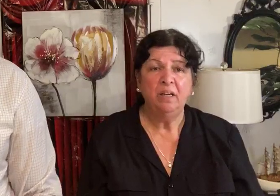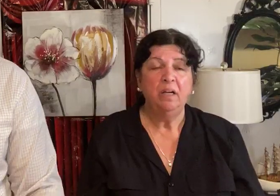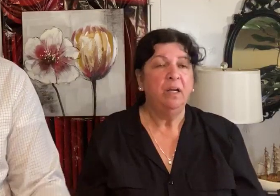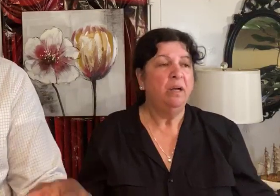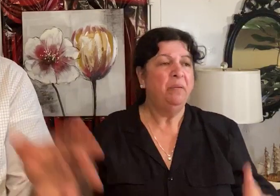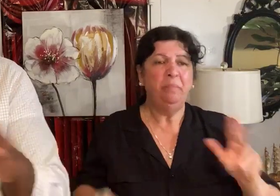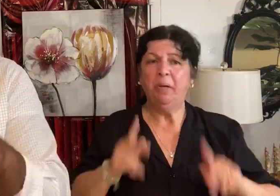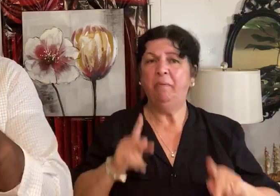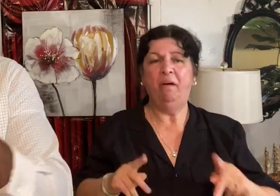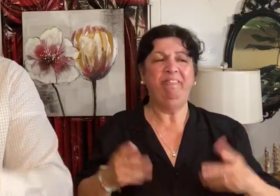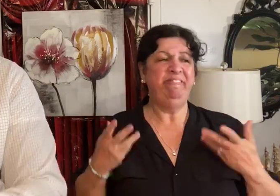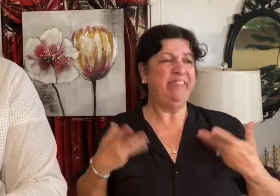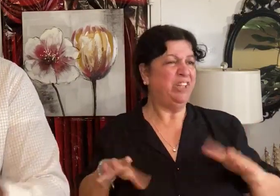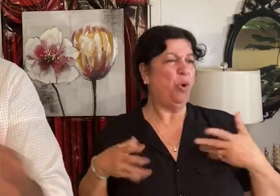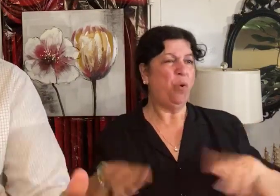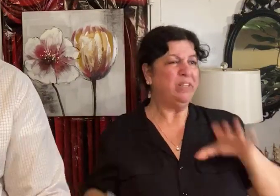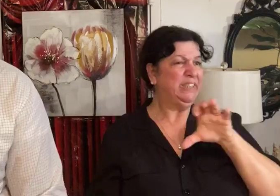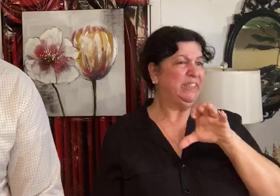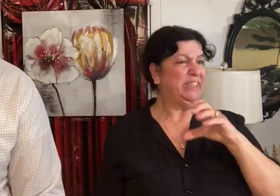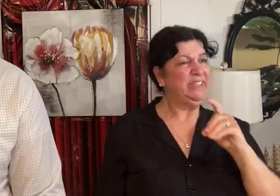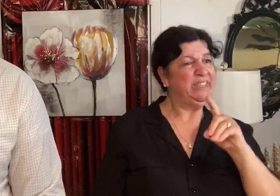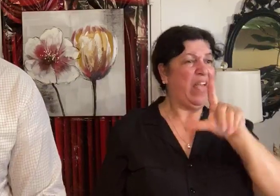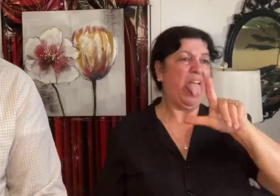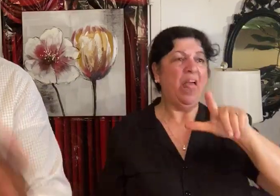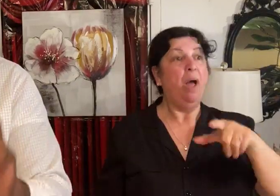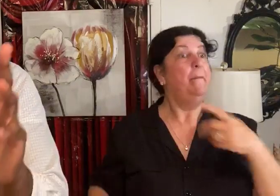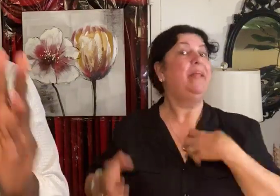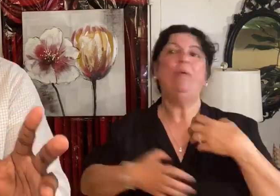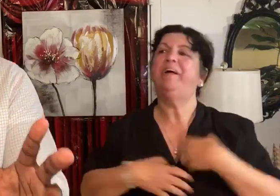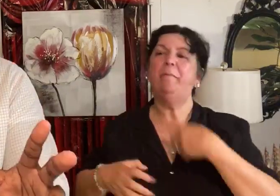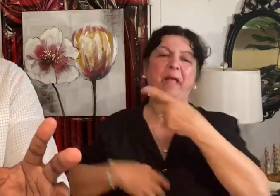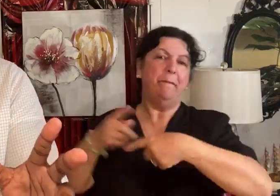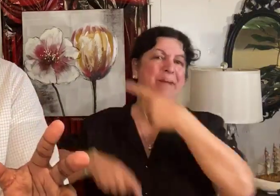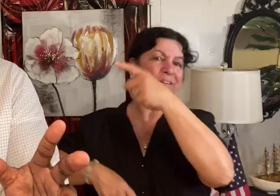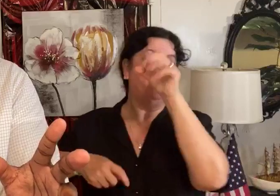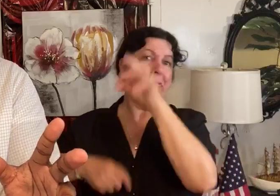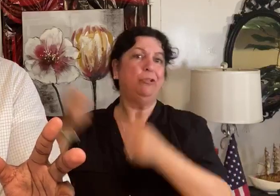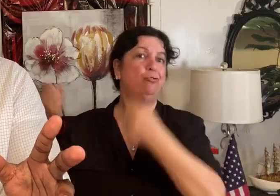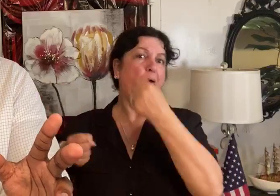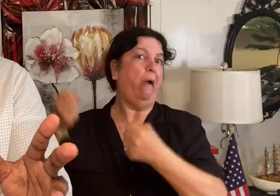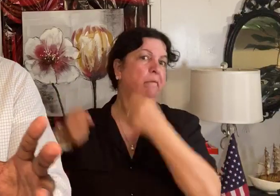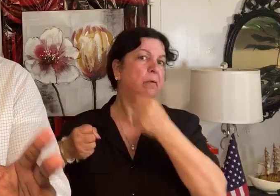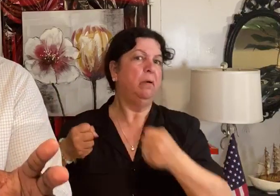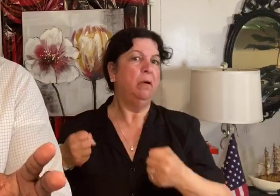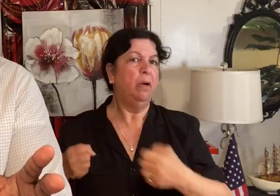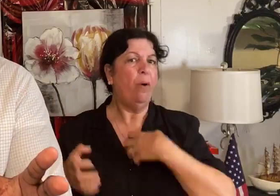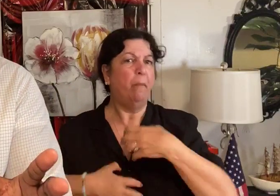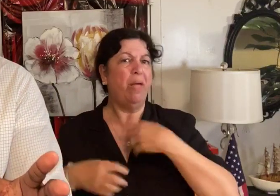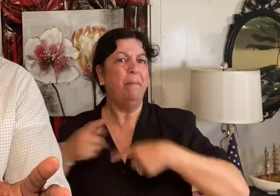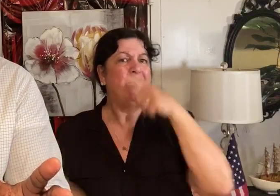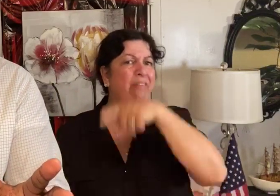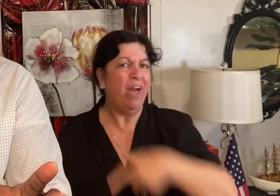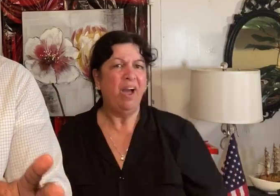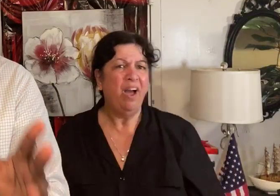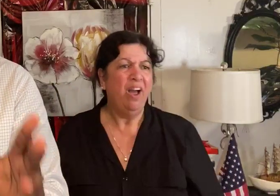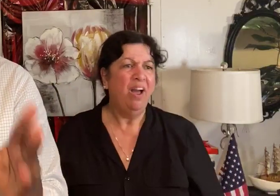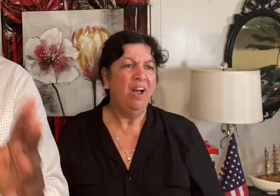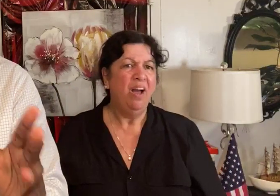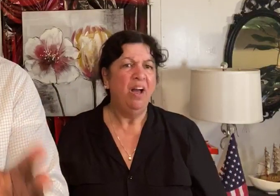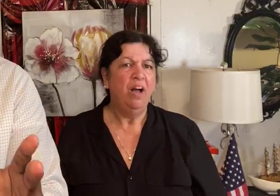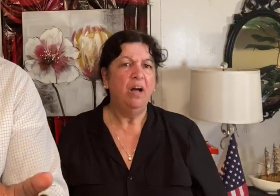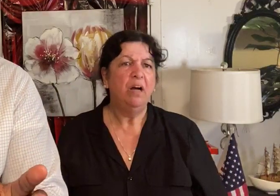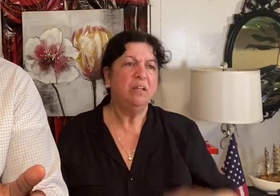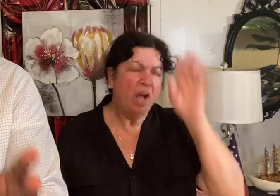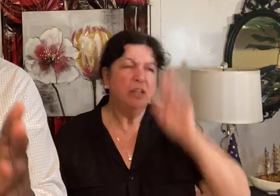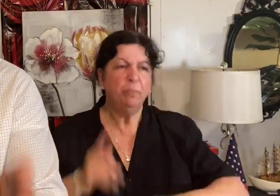CDL license. But at the same time, they want to complain about the preacher driving. That's sad. That's God's people now. God's